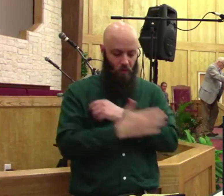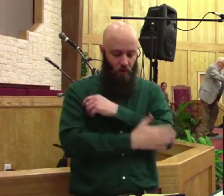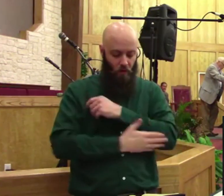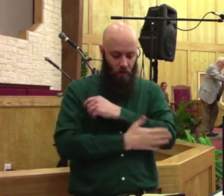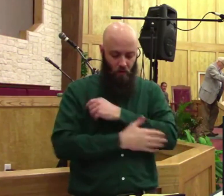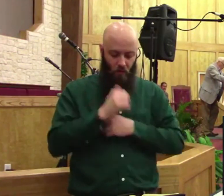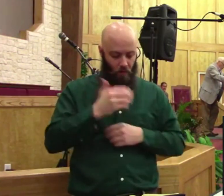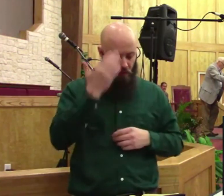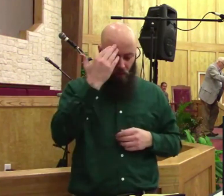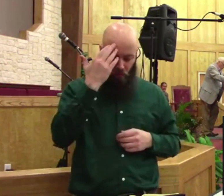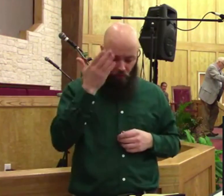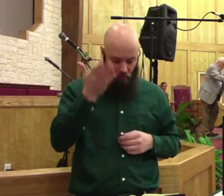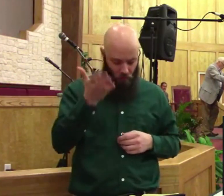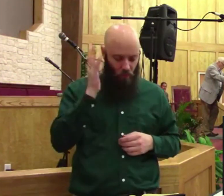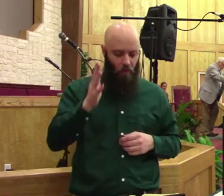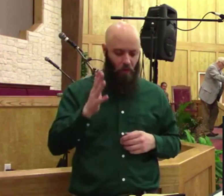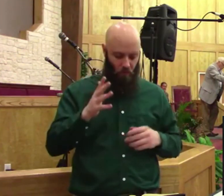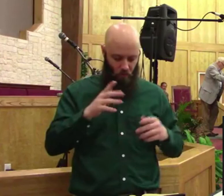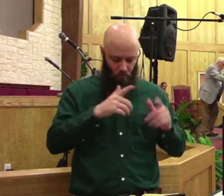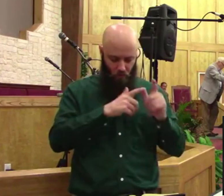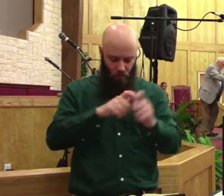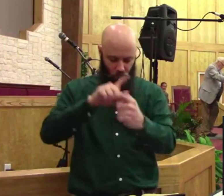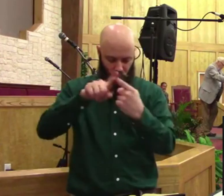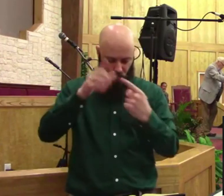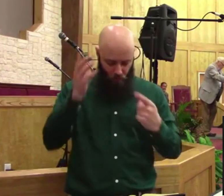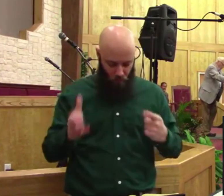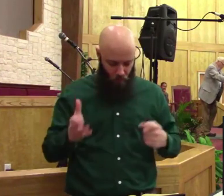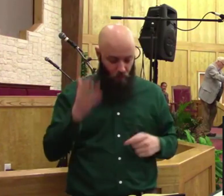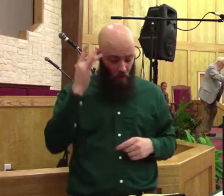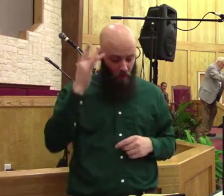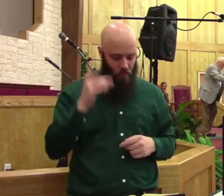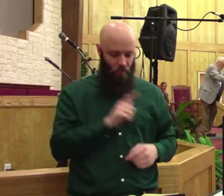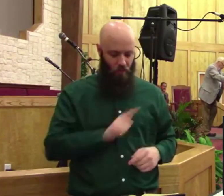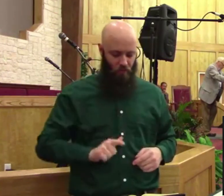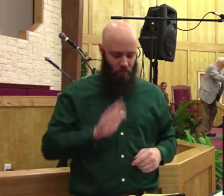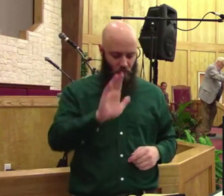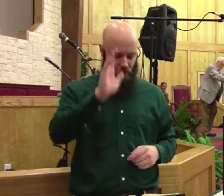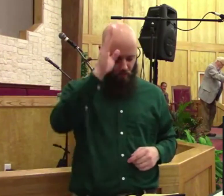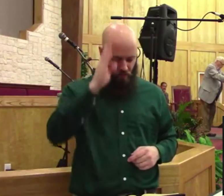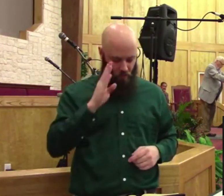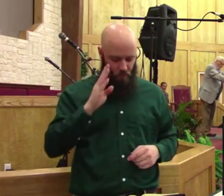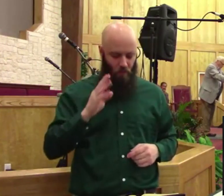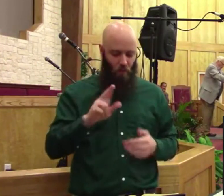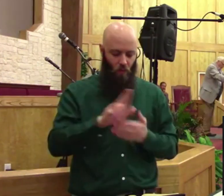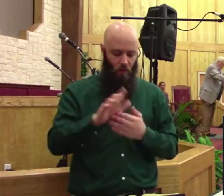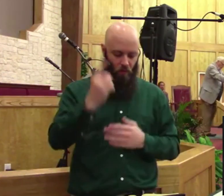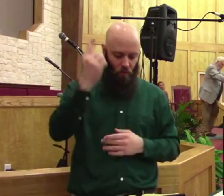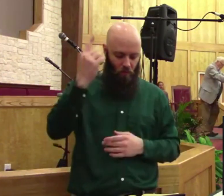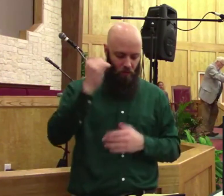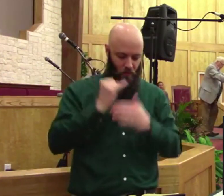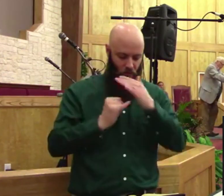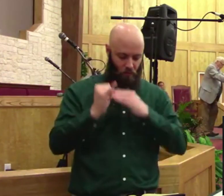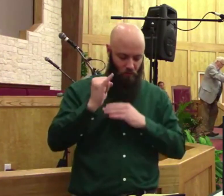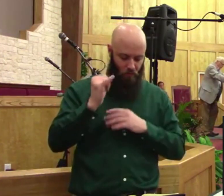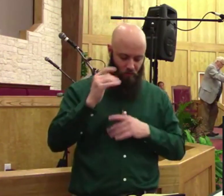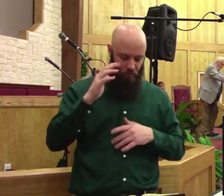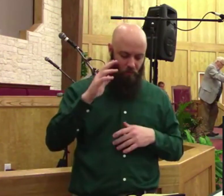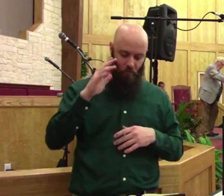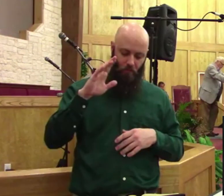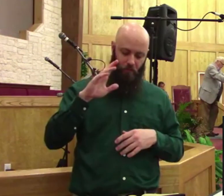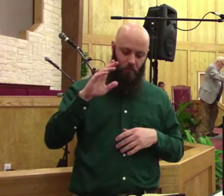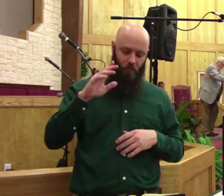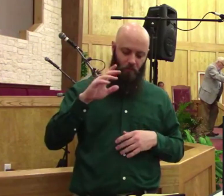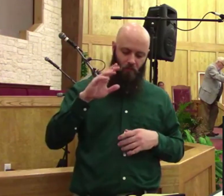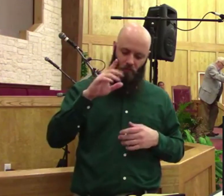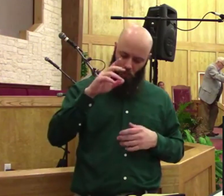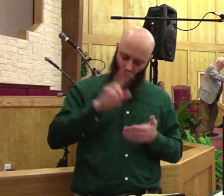know you shall run to you because of the Lord your God and of the Holy One of Israel, for he has